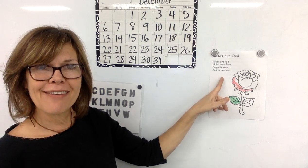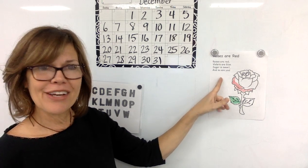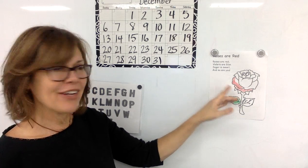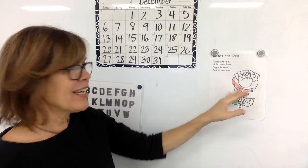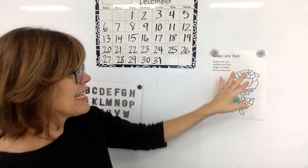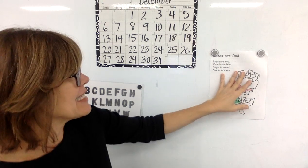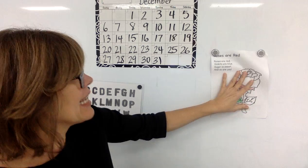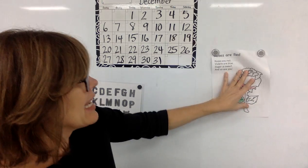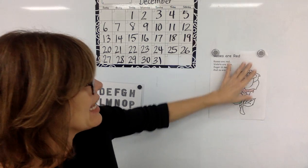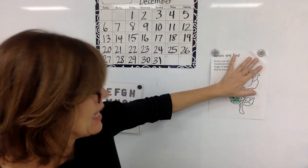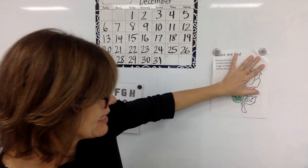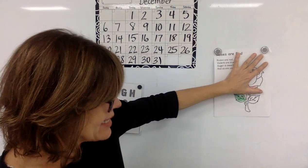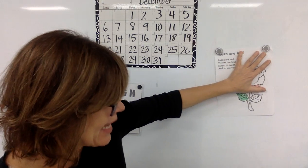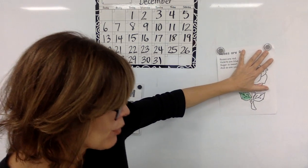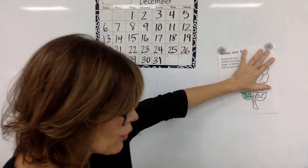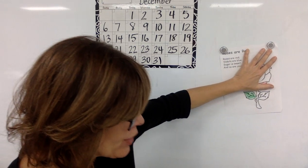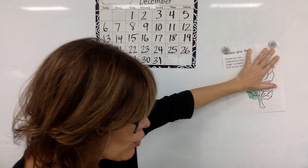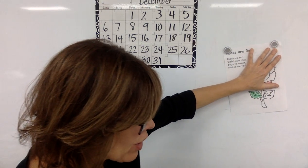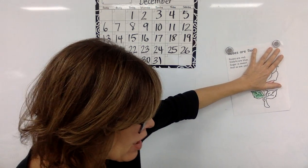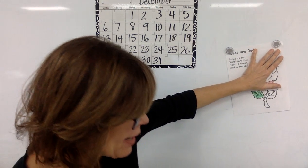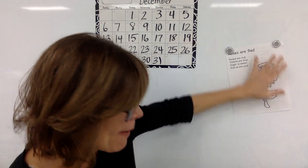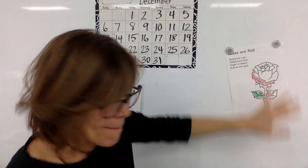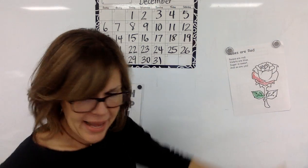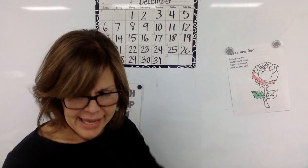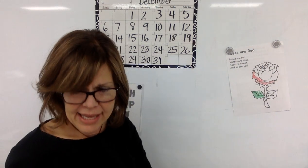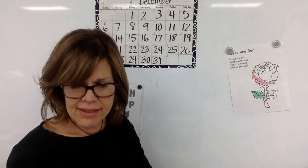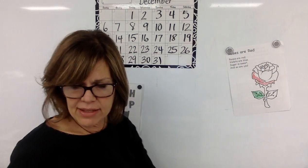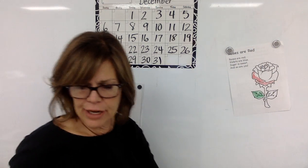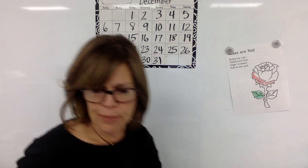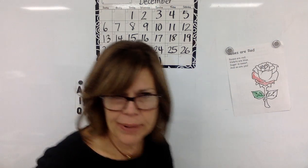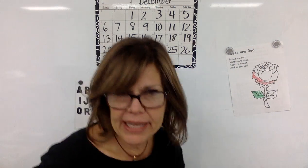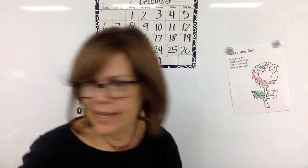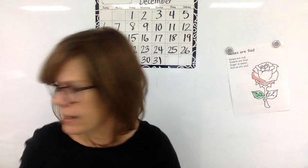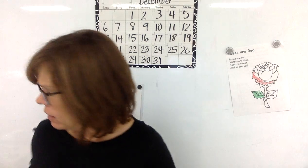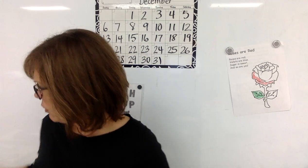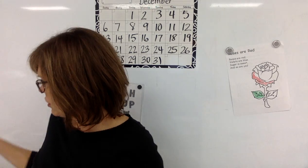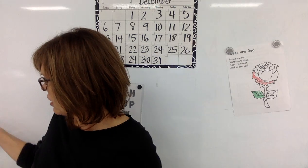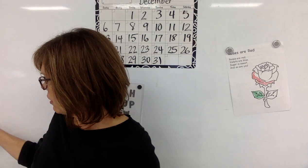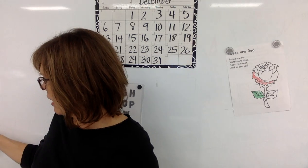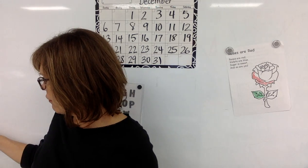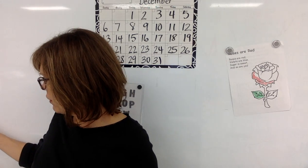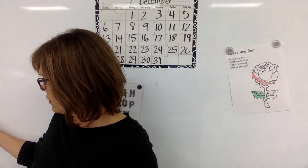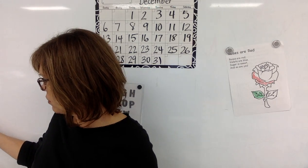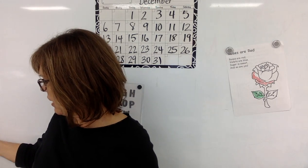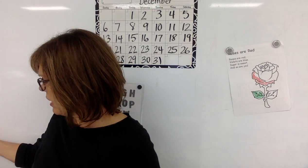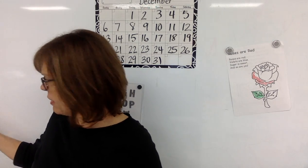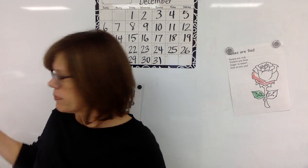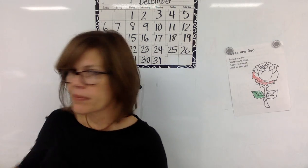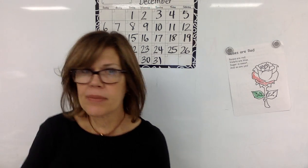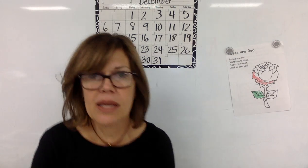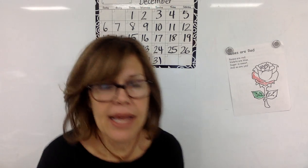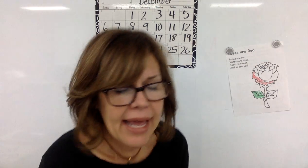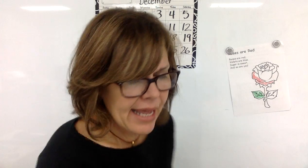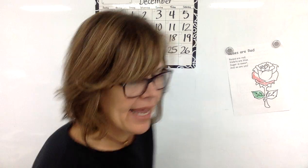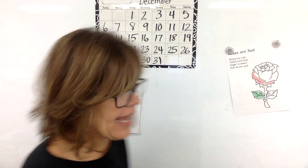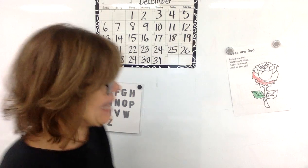Very nice. Today we're going to work on making the letter P, which is our letter for this week.